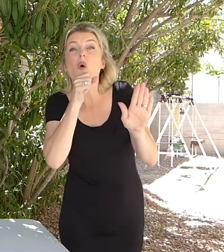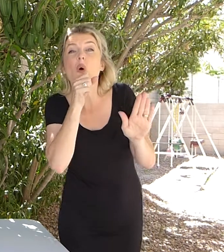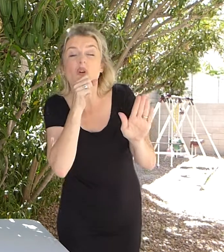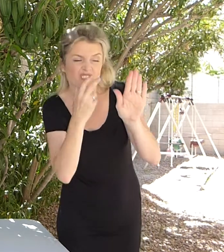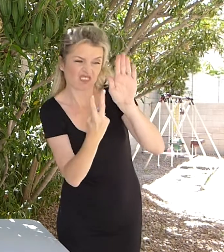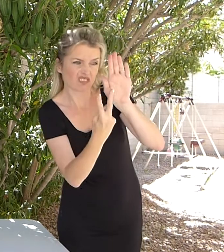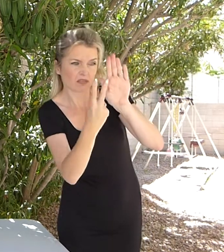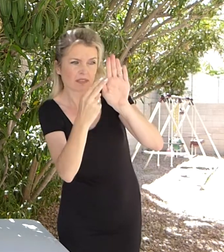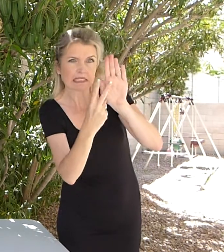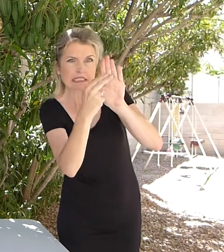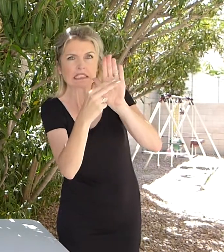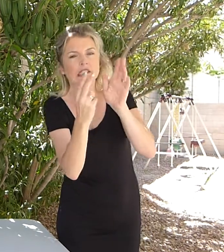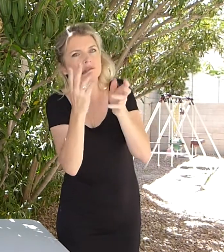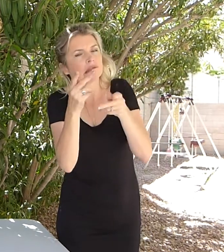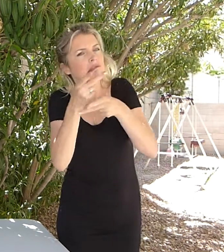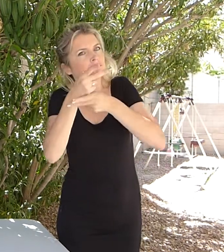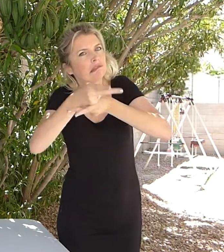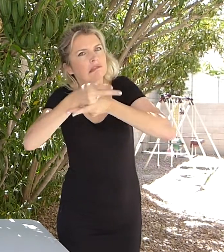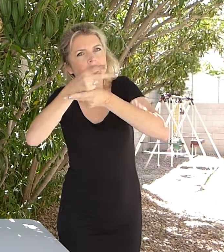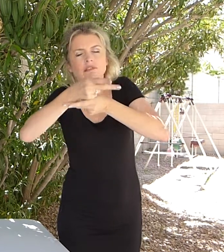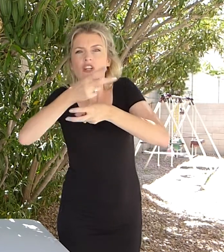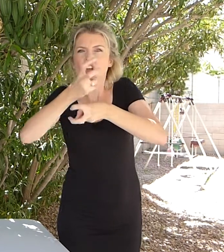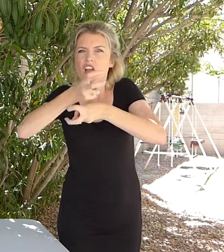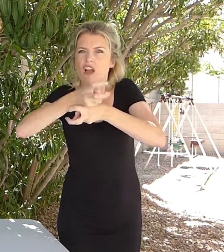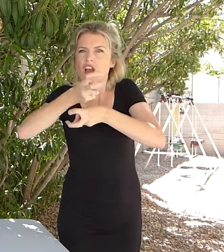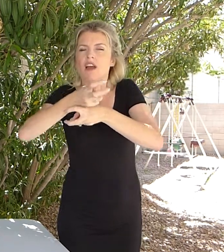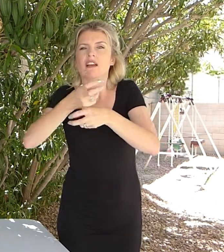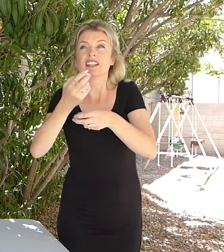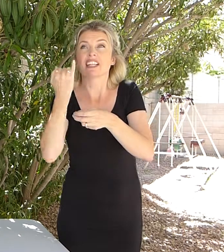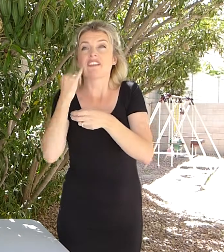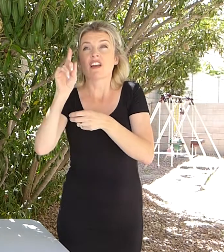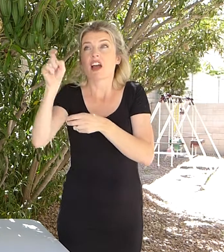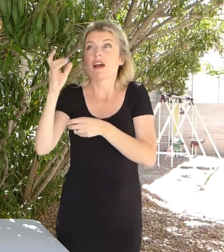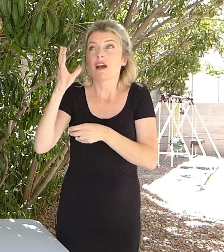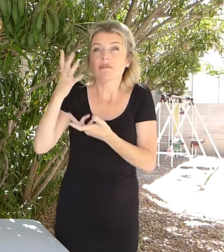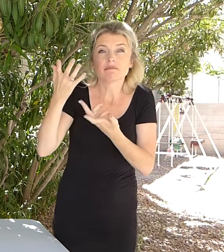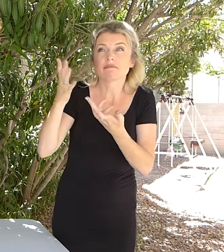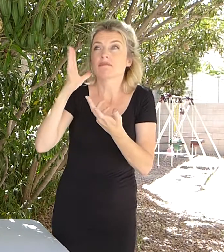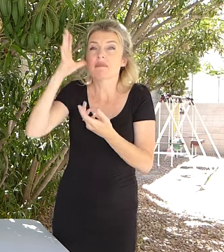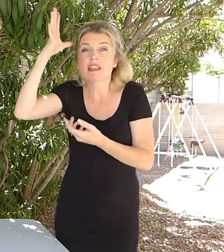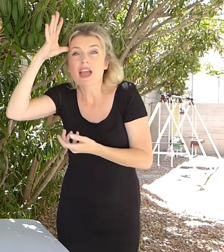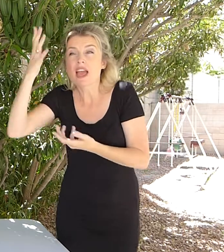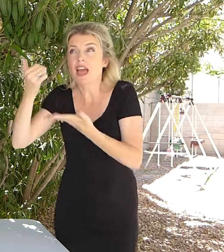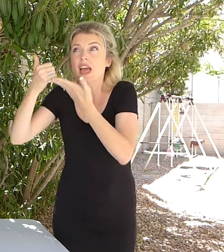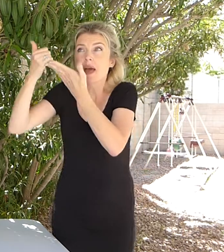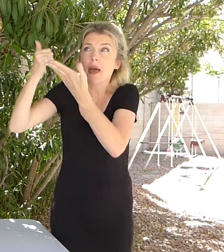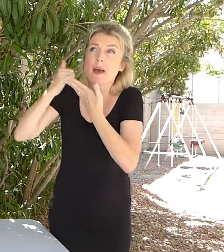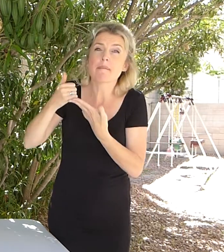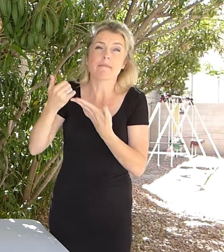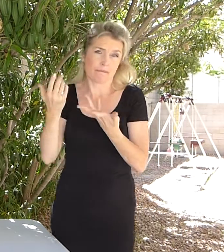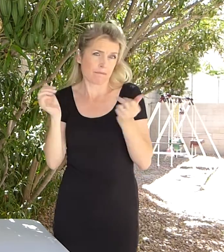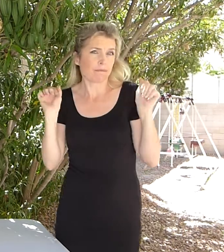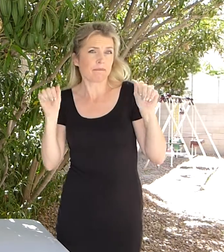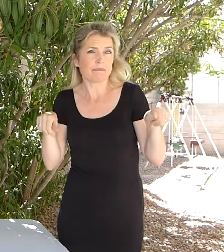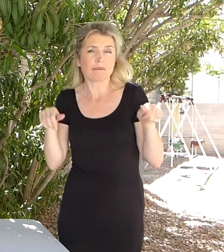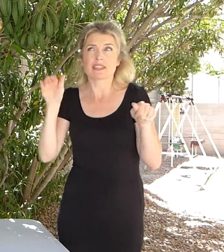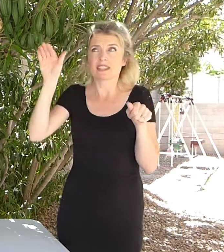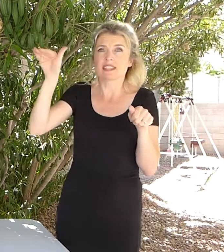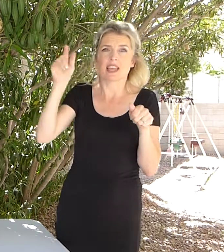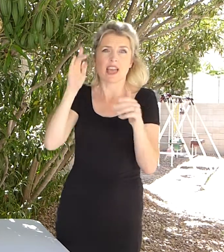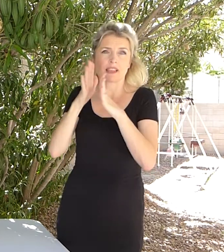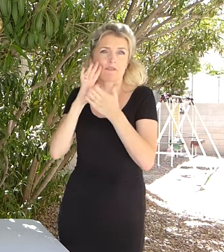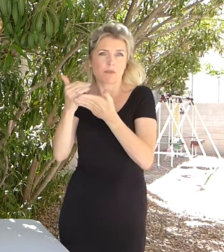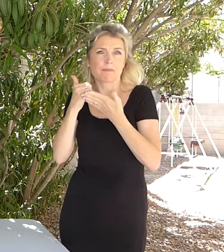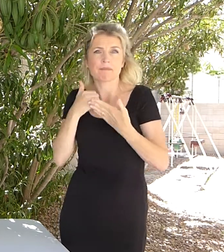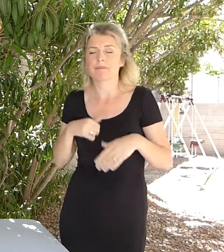to cut this little orange part, not easy. If you need to ask a parent to help, that might be a good idea. But